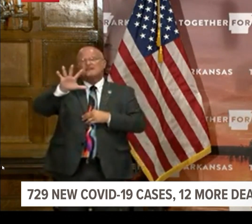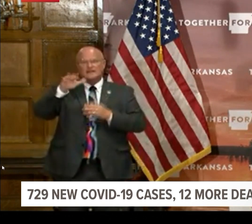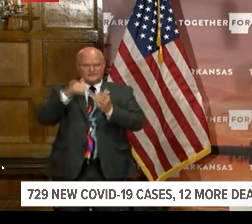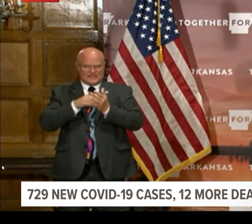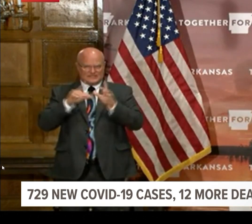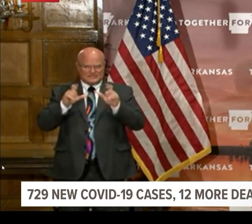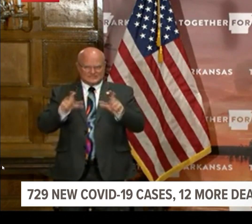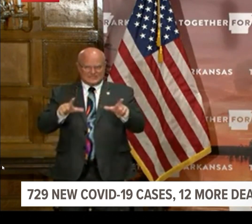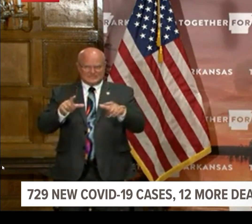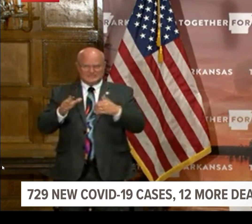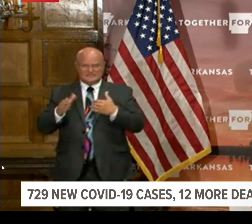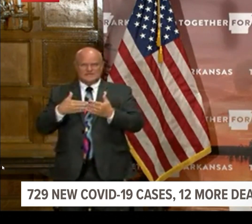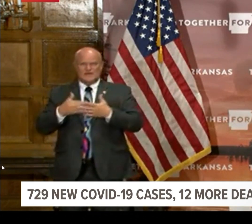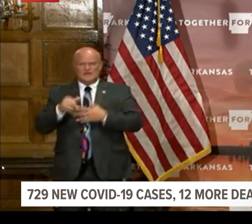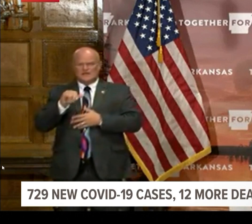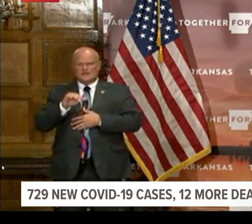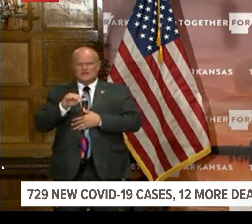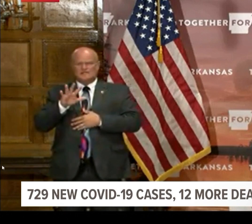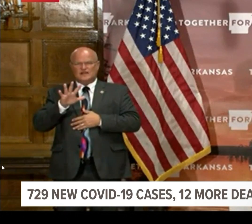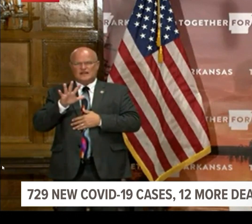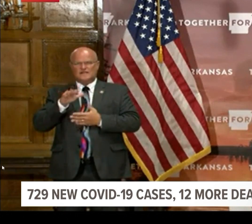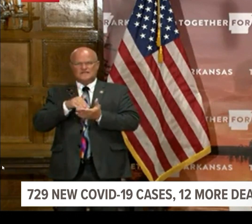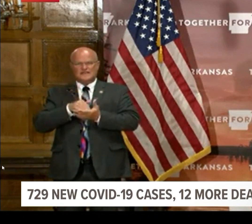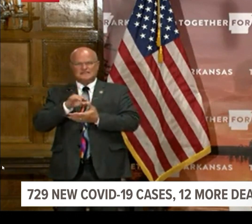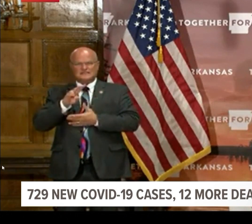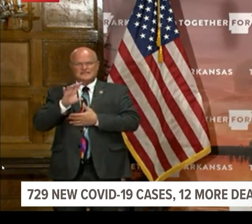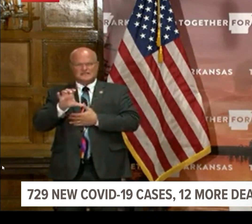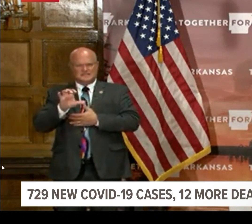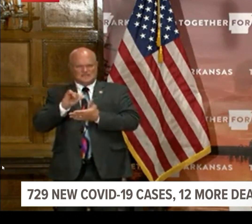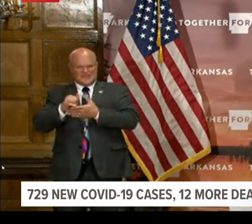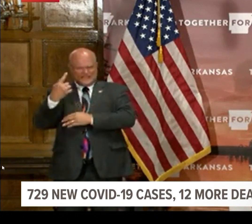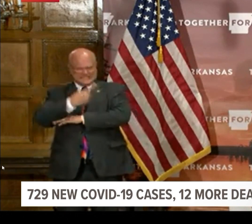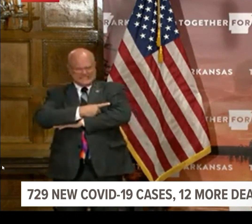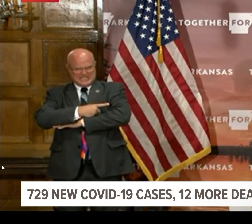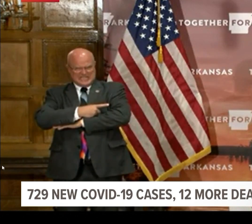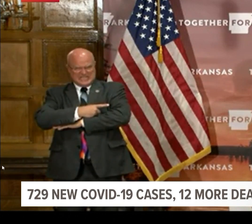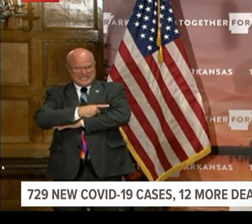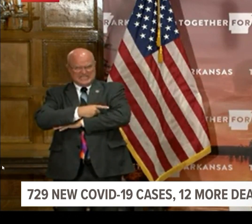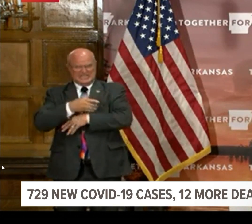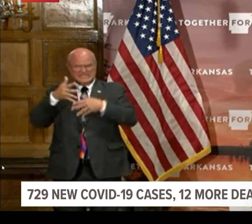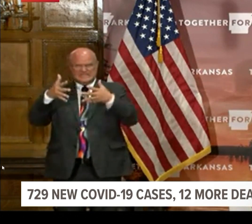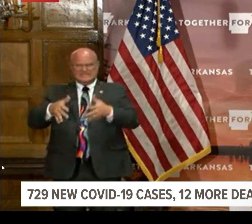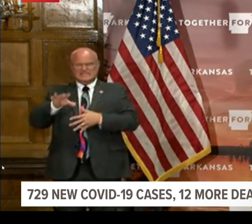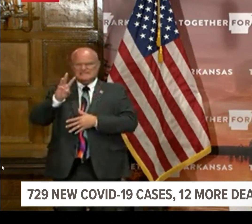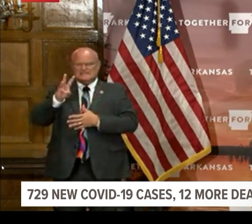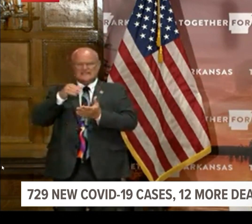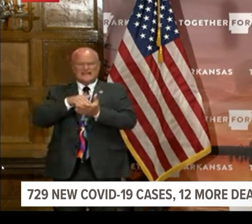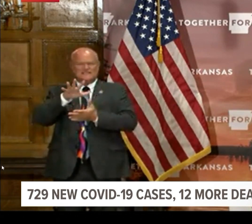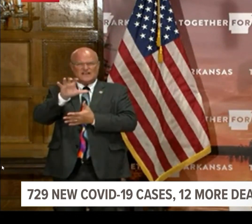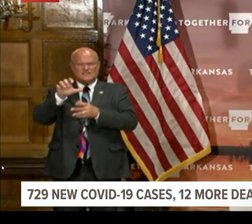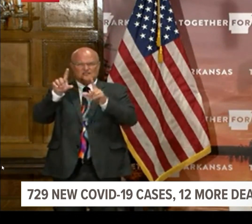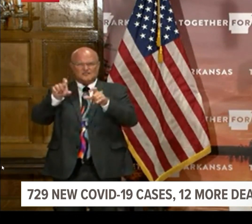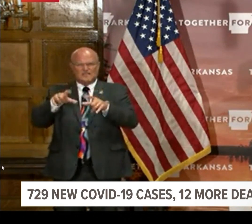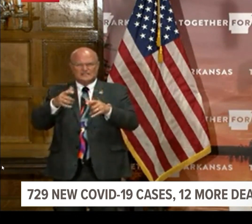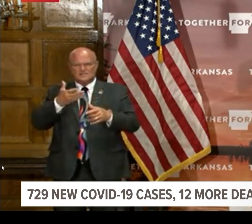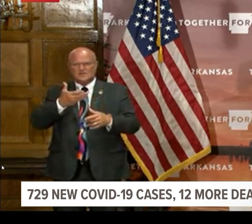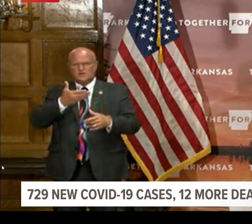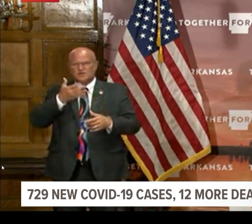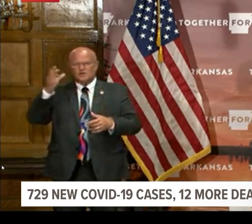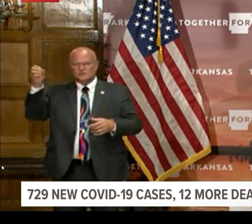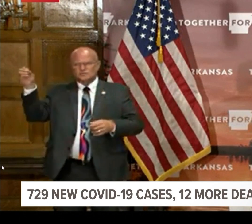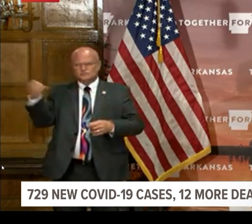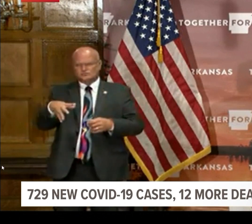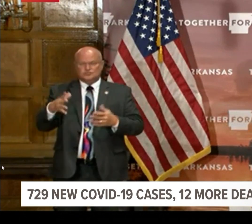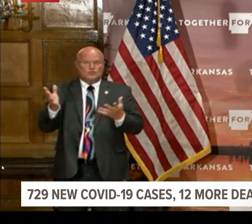tests, despite only 5,700 being reported for the actual day. So that leaves 6,500 tests that were just